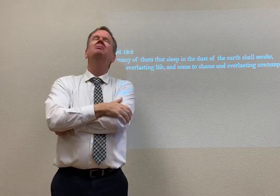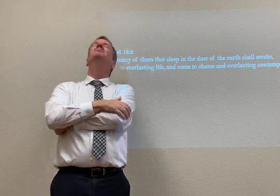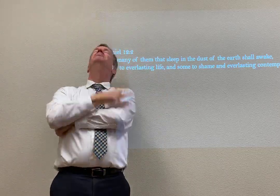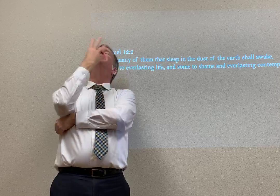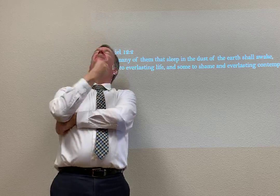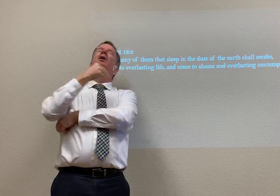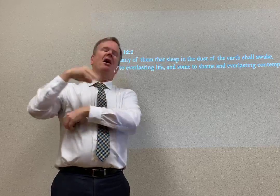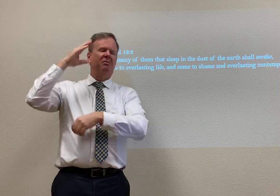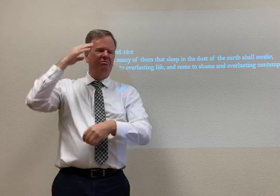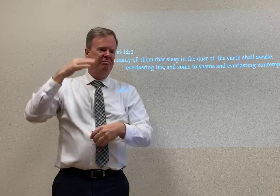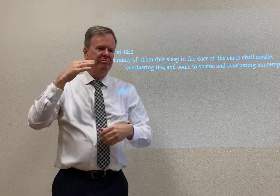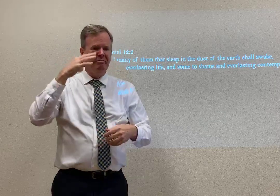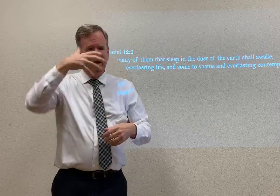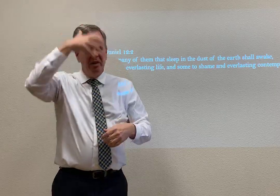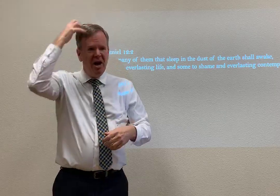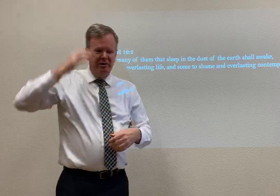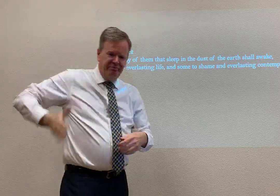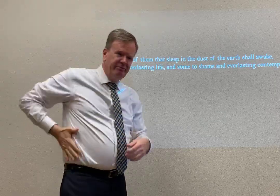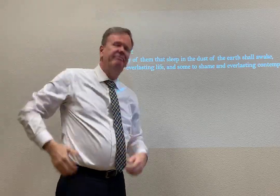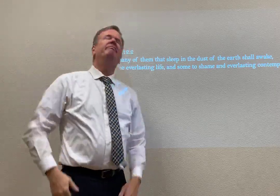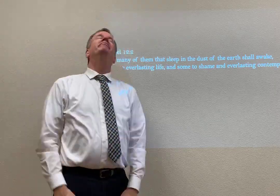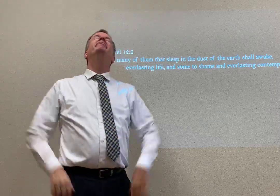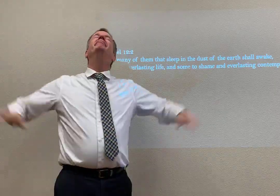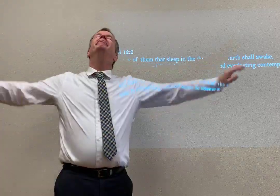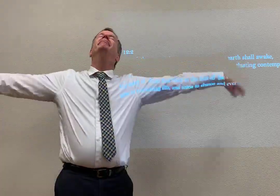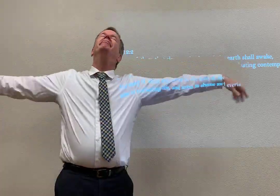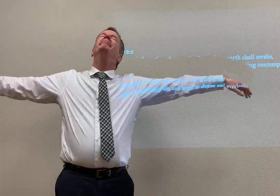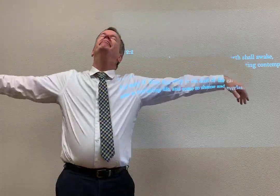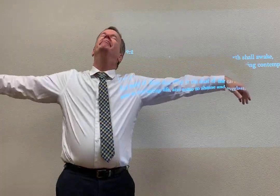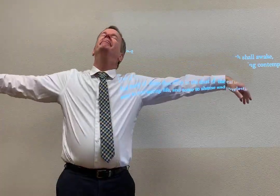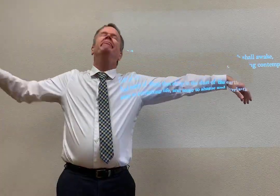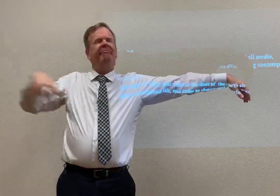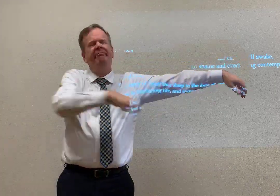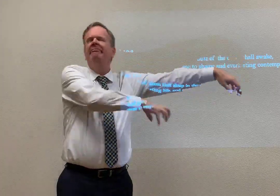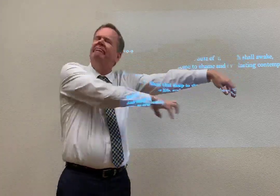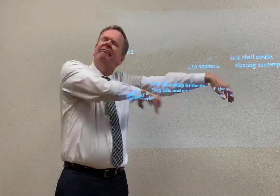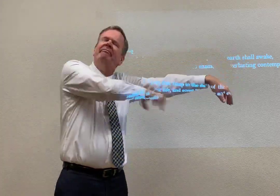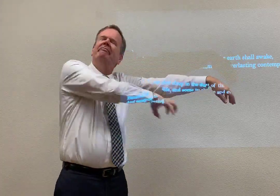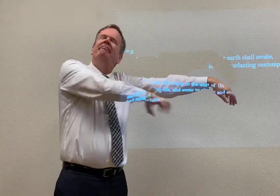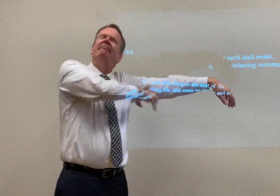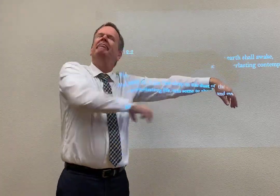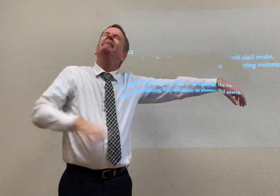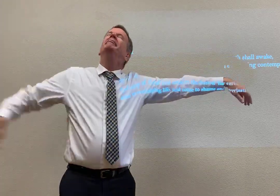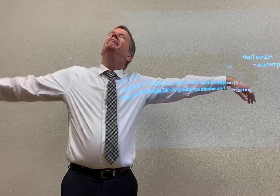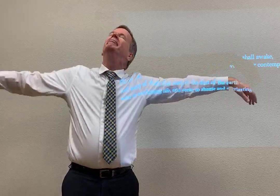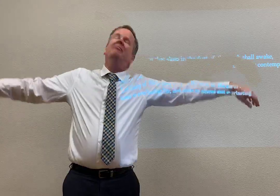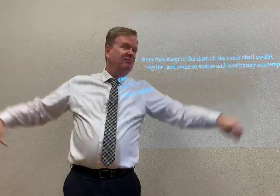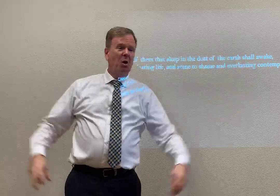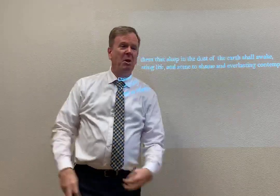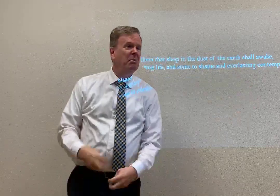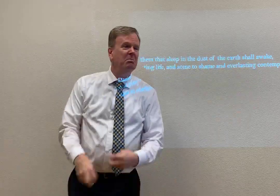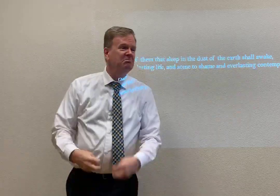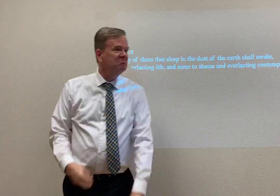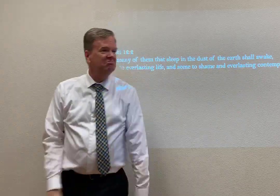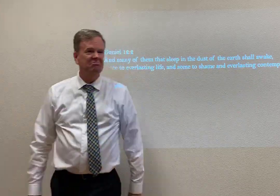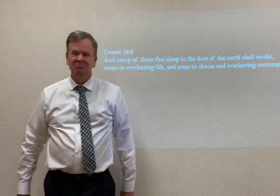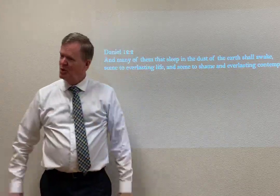Regardless of the situation, I mean, Daniel easily could have been, he's in the lion's den, he's sleeping. He may have had his arms around the lion, scratching his belly. No